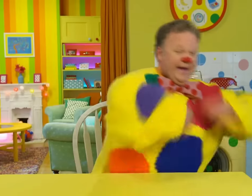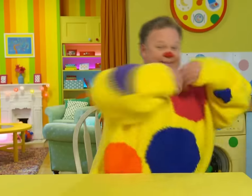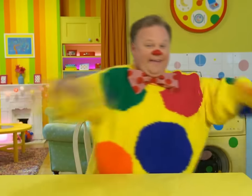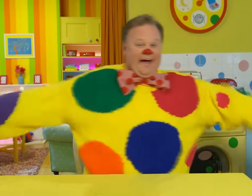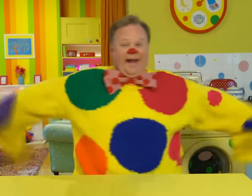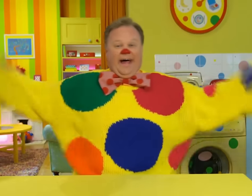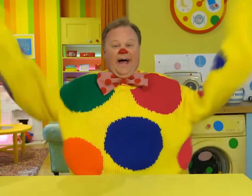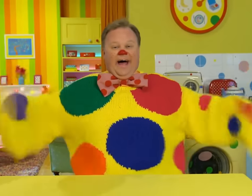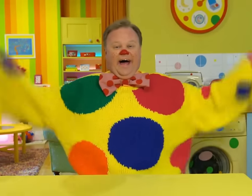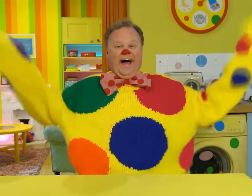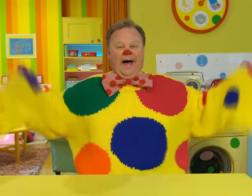Ta-da!